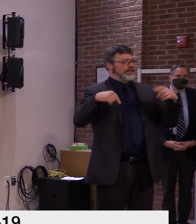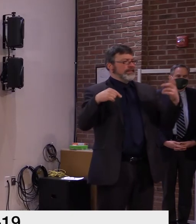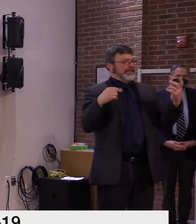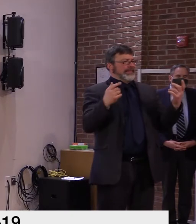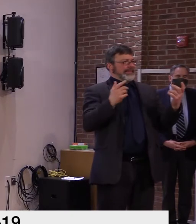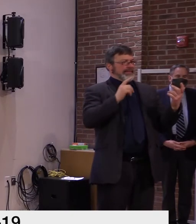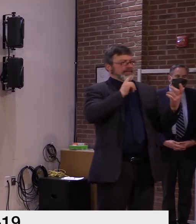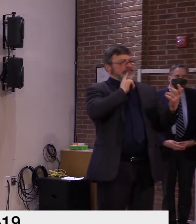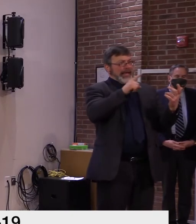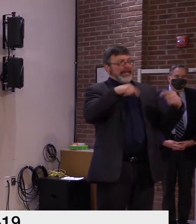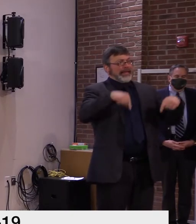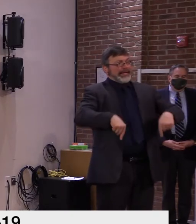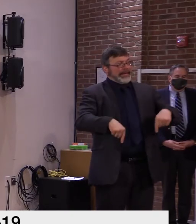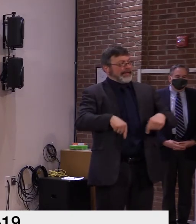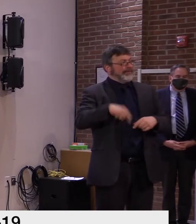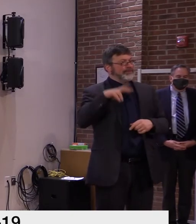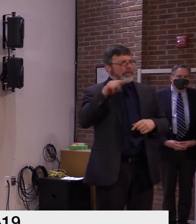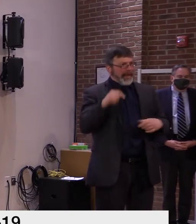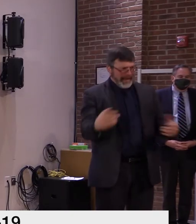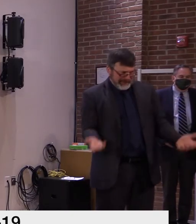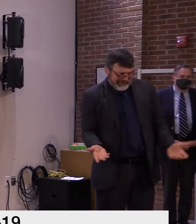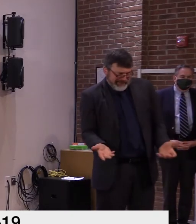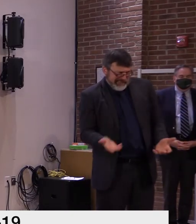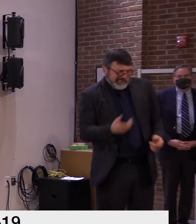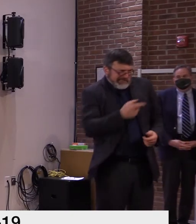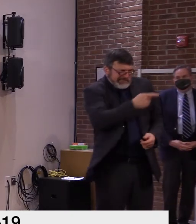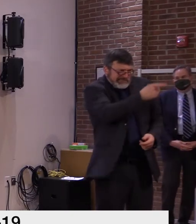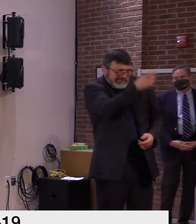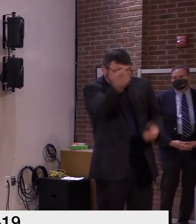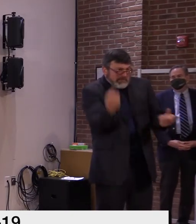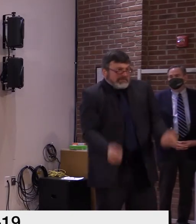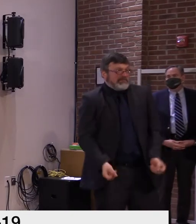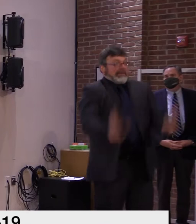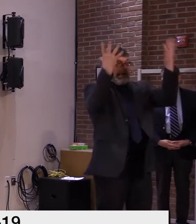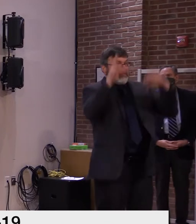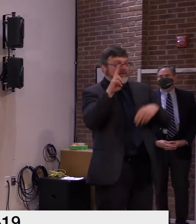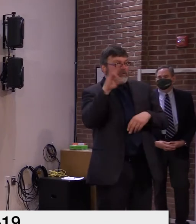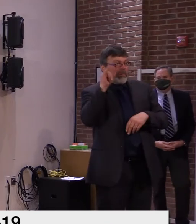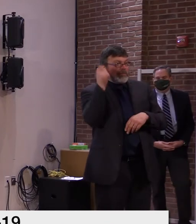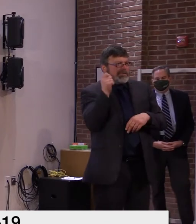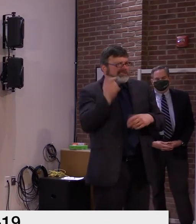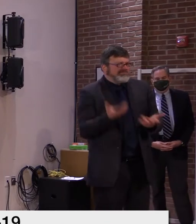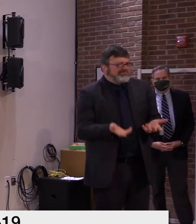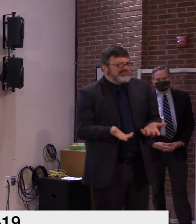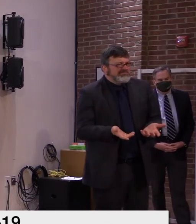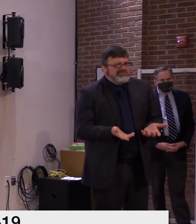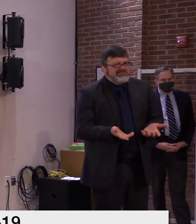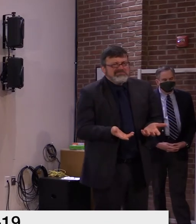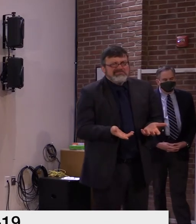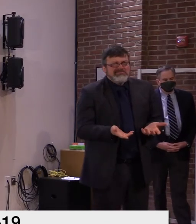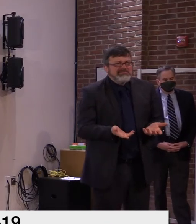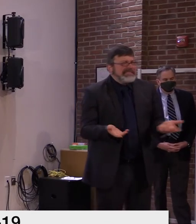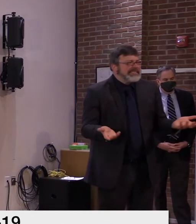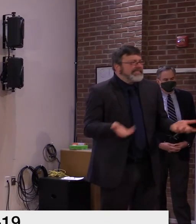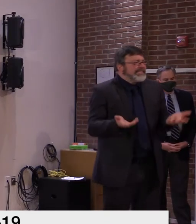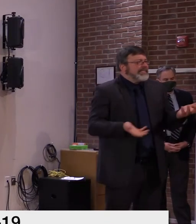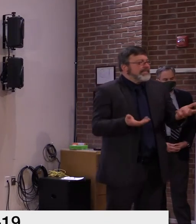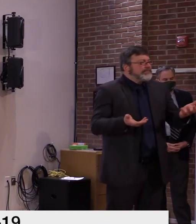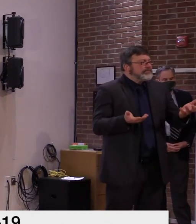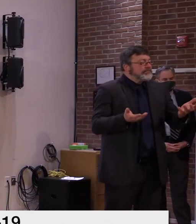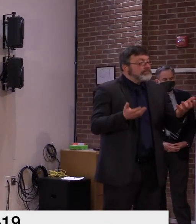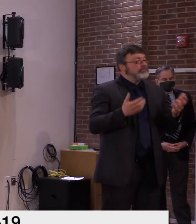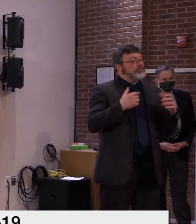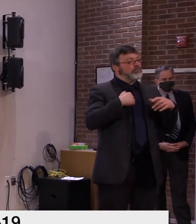we put it into place to help those in need, as well as help our businesses recover and get to a position where